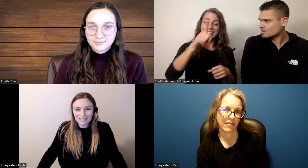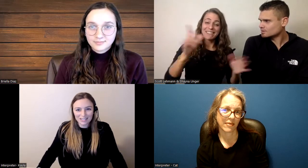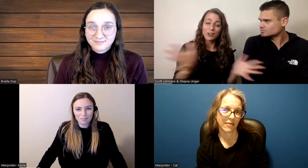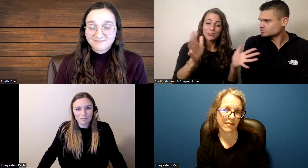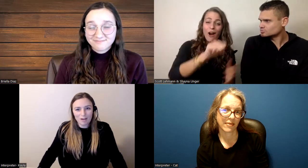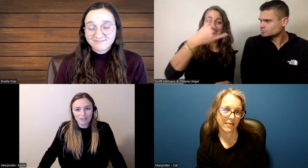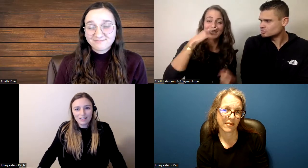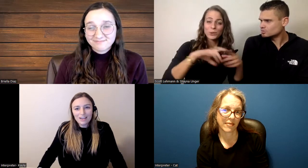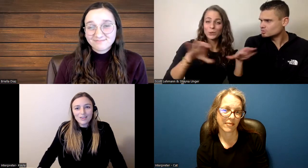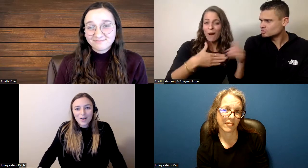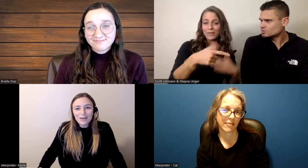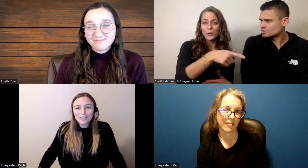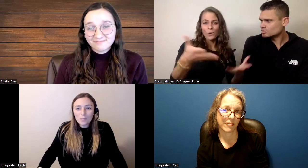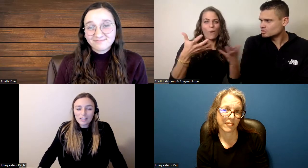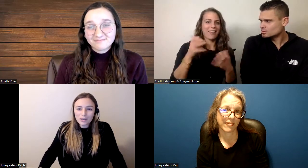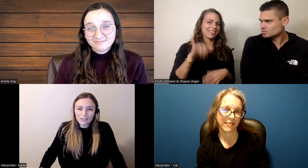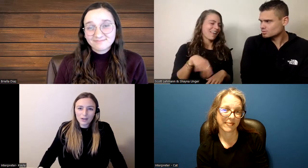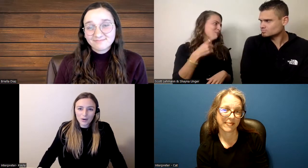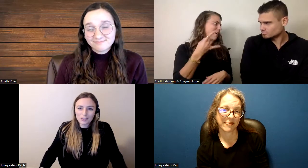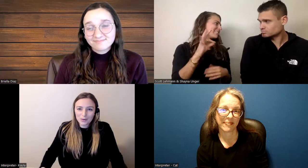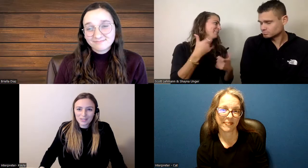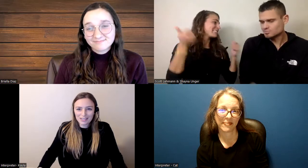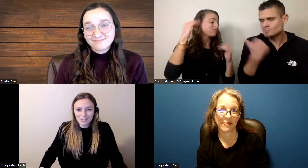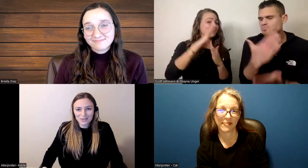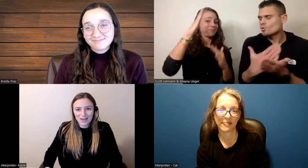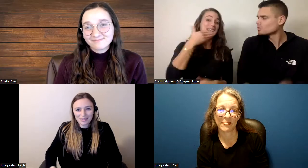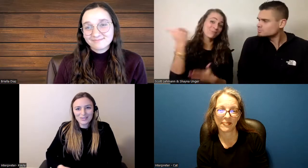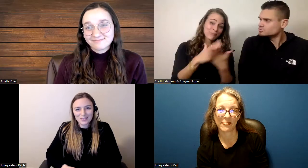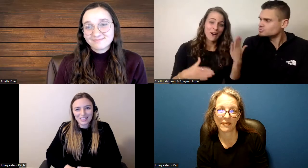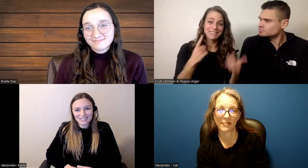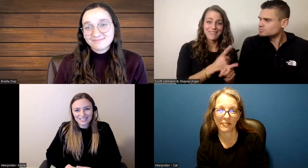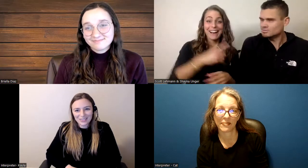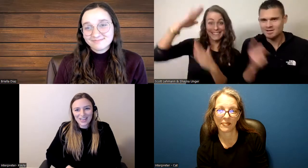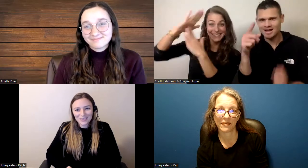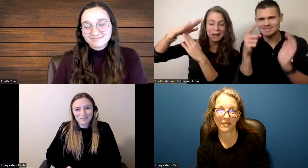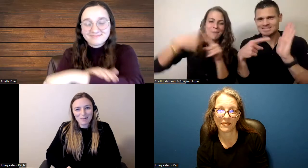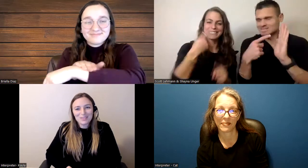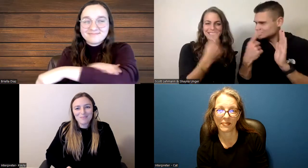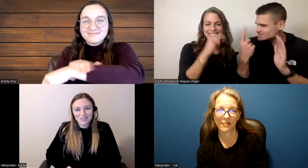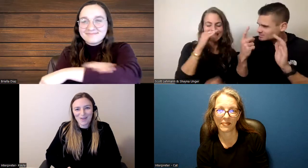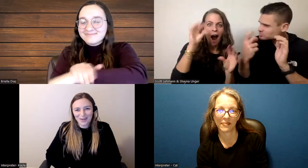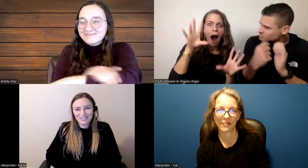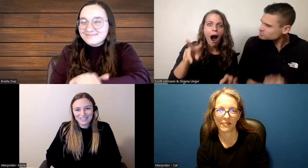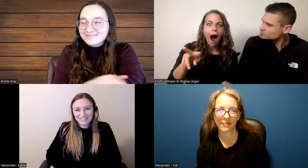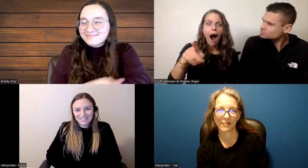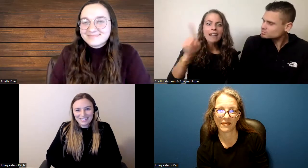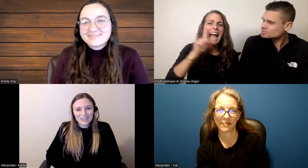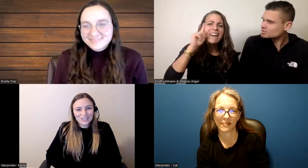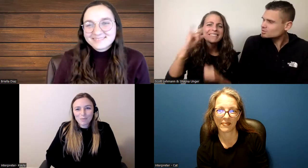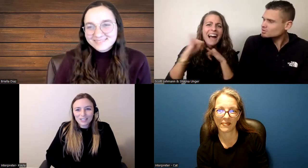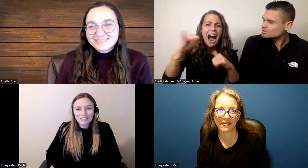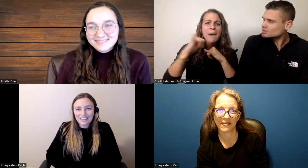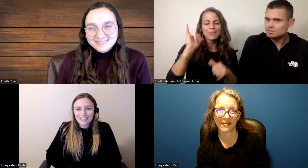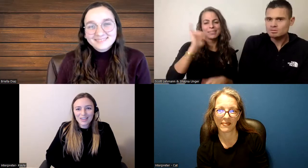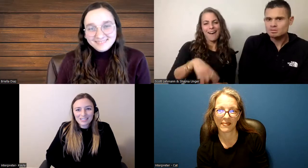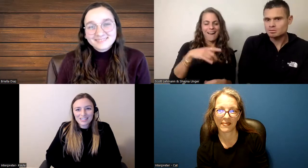can get to the top of a mountain, you know. And so we tried to encourage those kids to do that too, and, you know, that was probably the best part, you know,